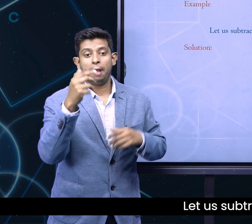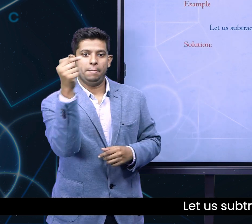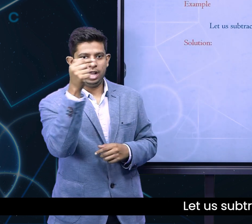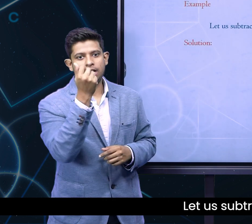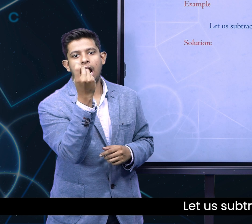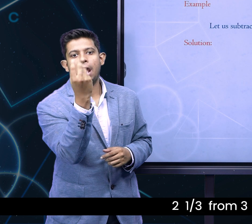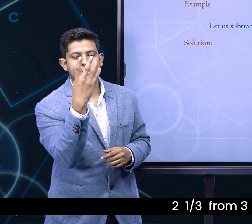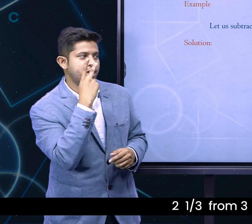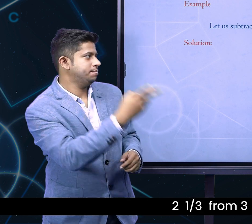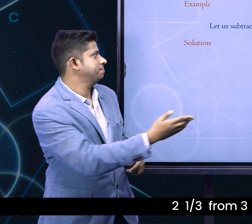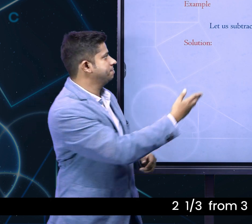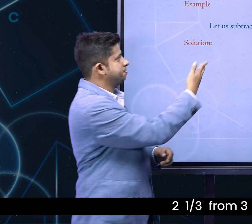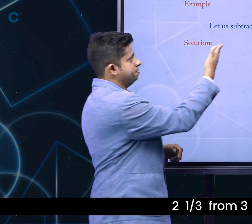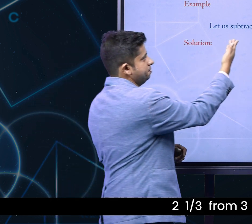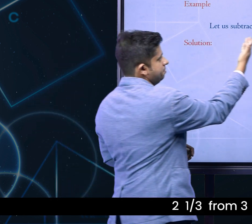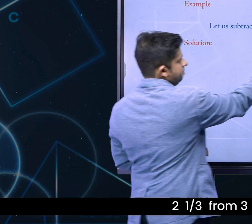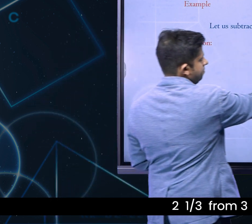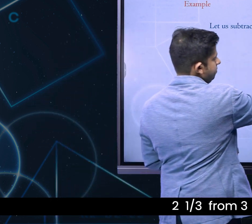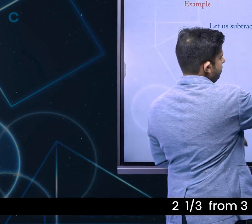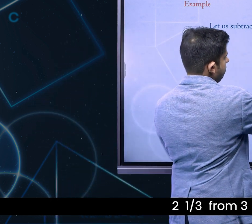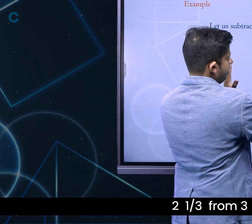us subtract 2 by 3 from 3 by 3.